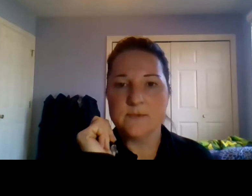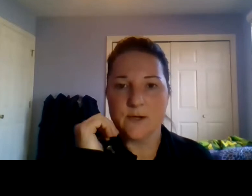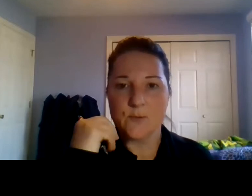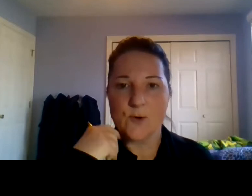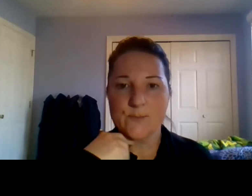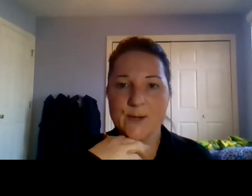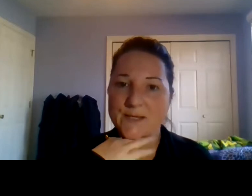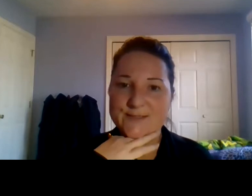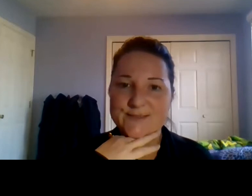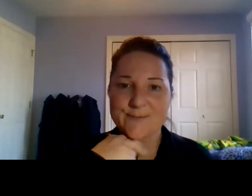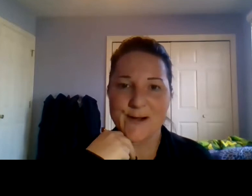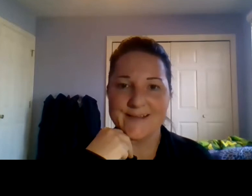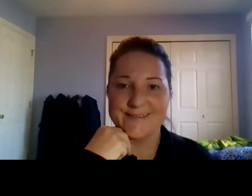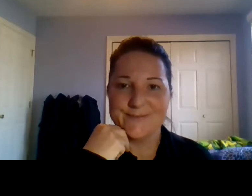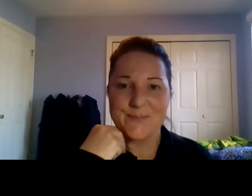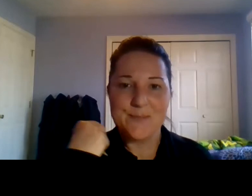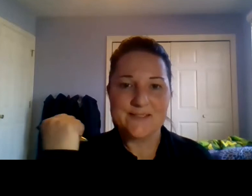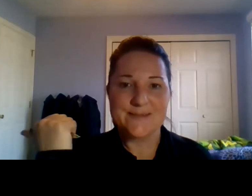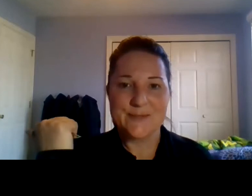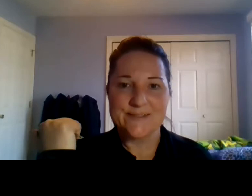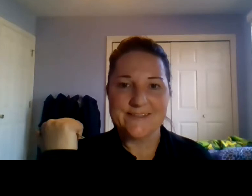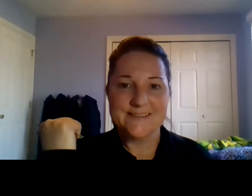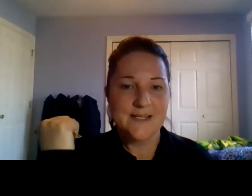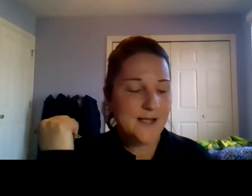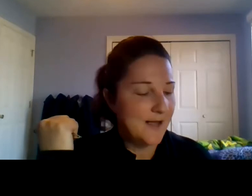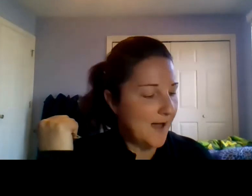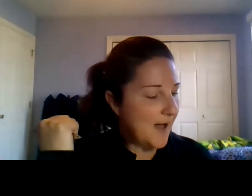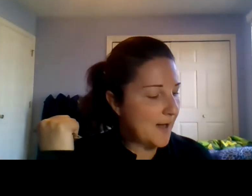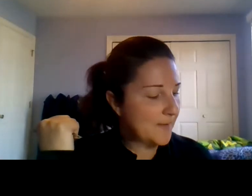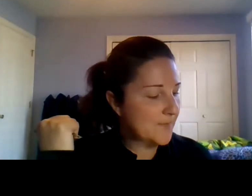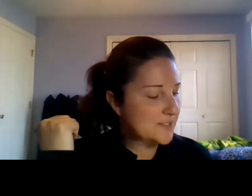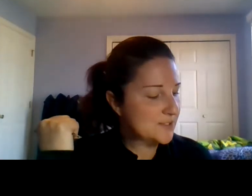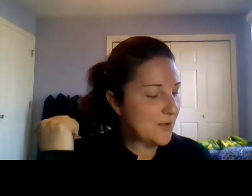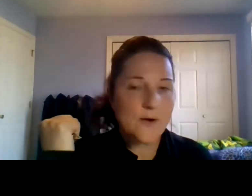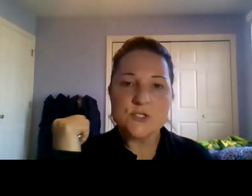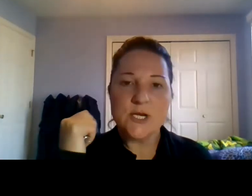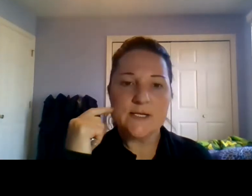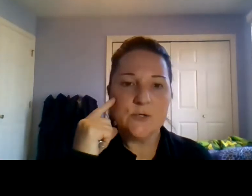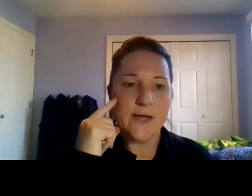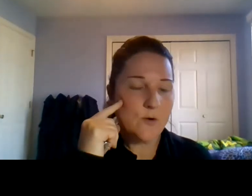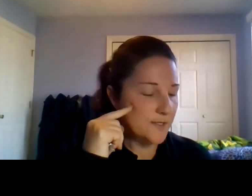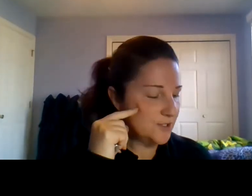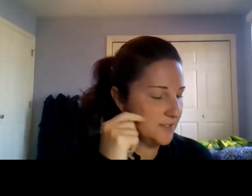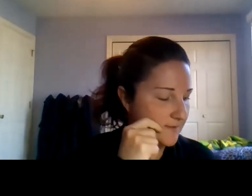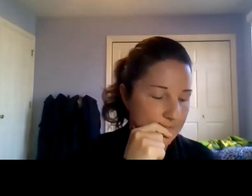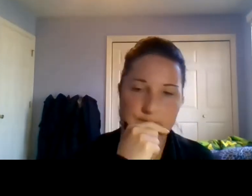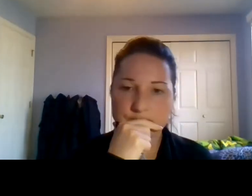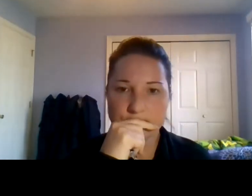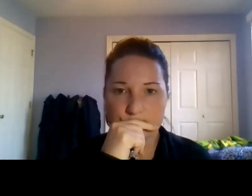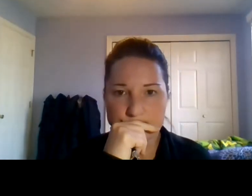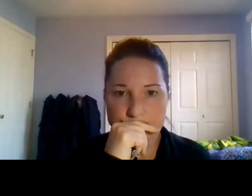make the world a better place in Rhode Island for people with disabilities. So Jan, you had a